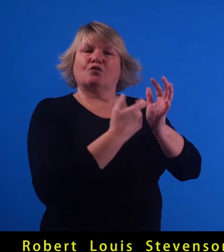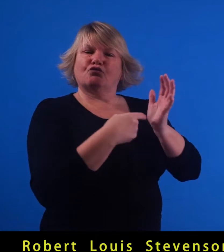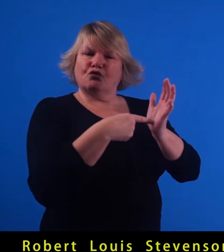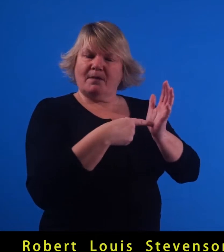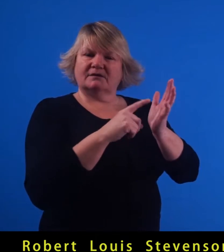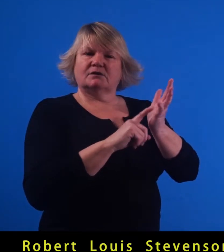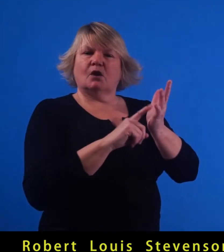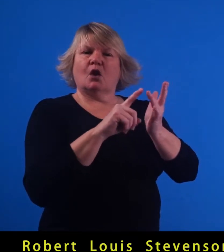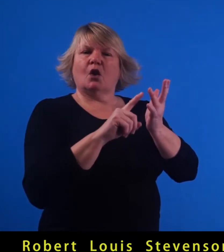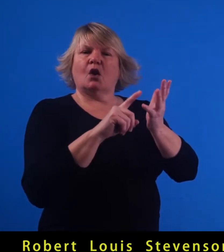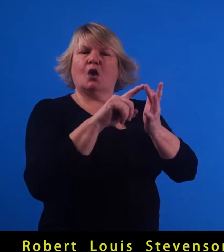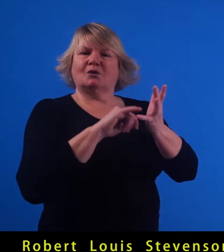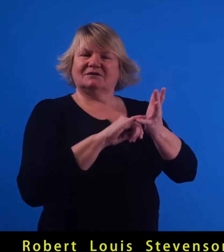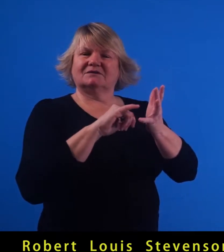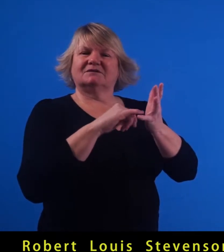Robert Louis Stevenson,